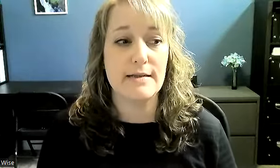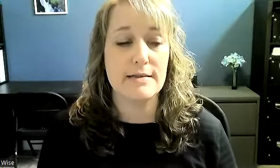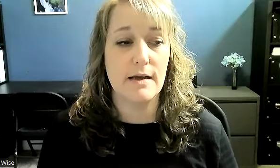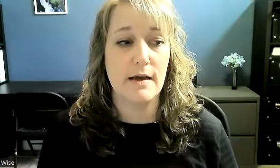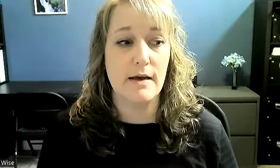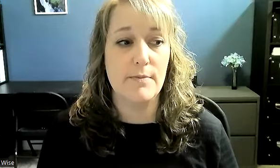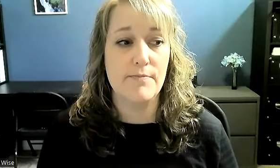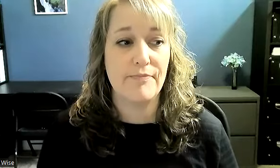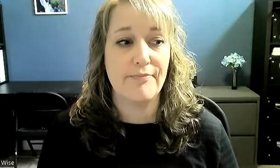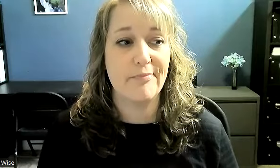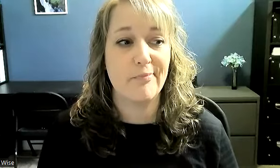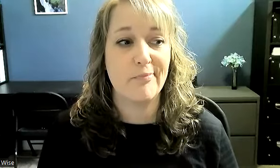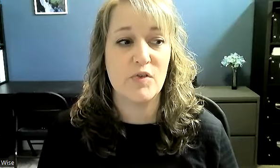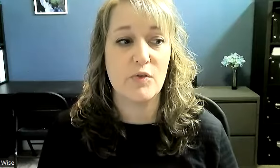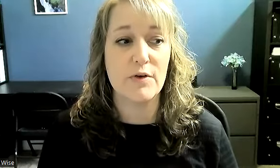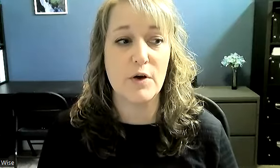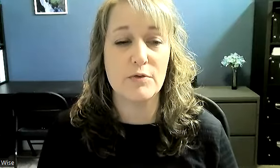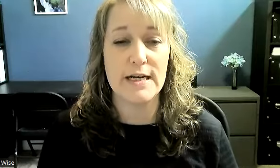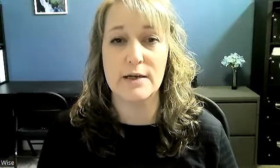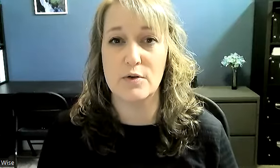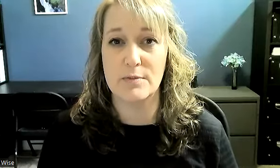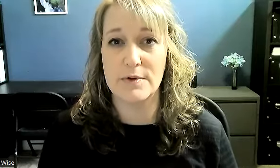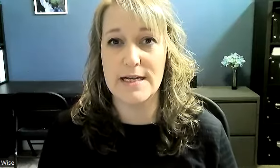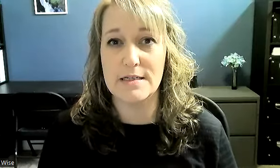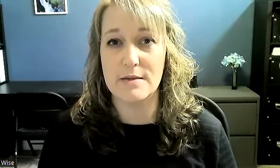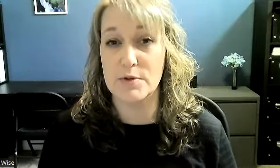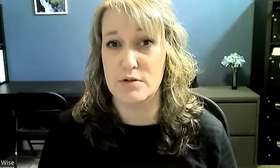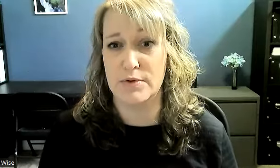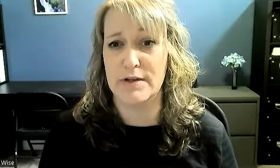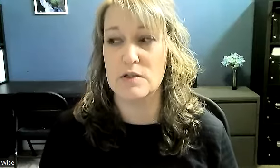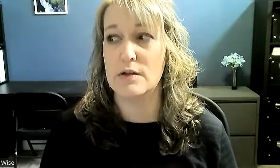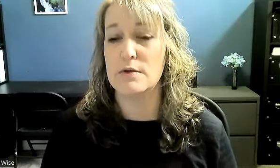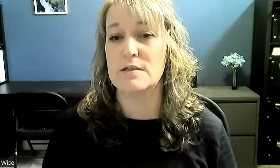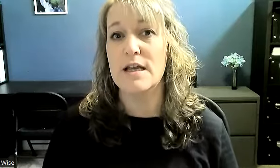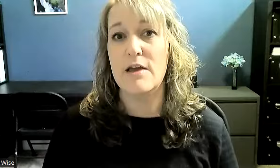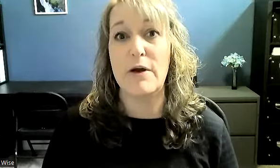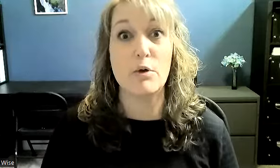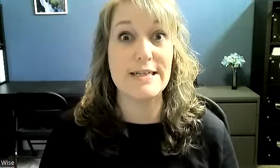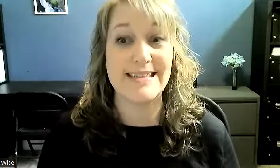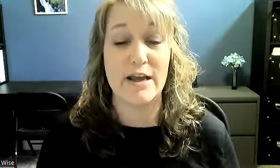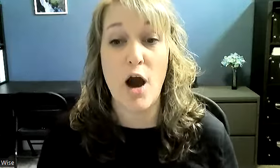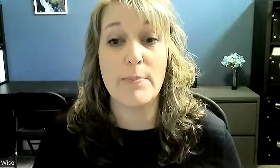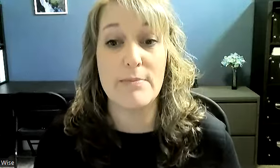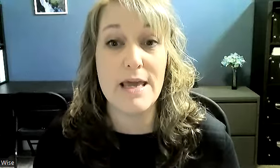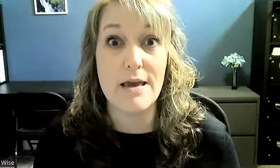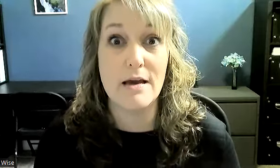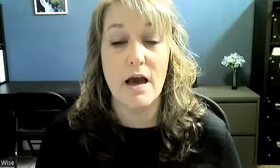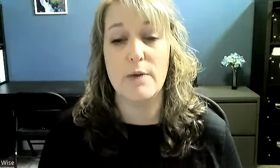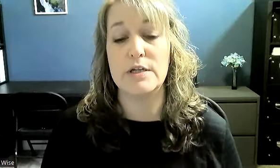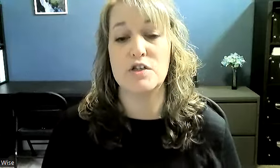signs sort of already incorporate the personal pronoun. So in other words, if I were going to say copy me, I wouldn't just